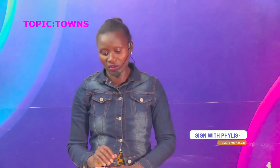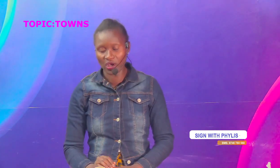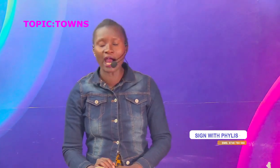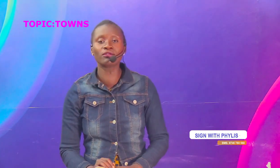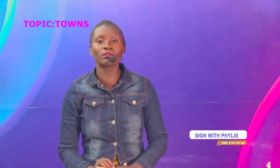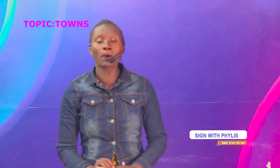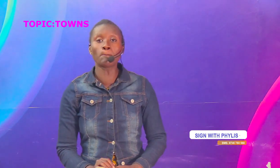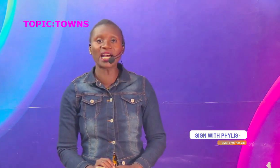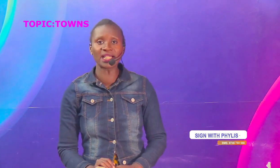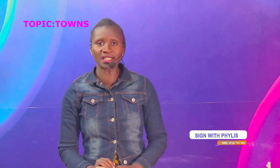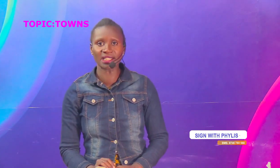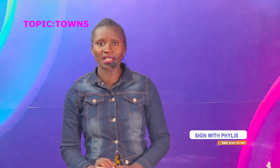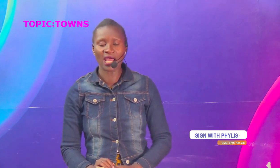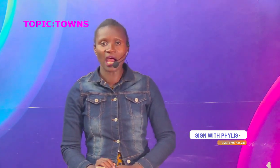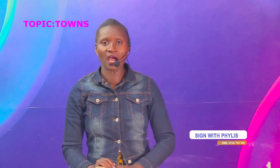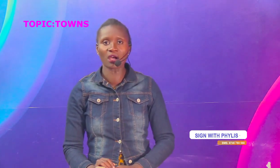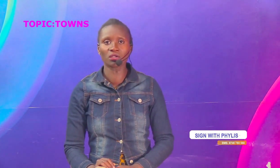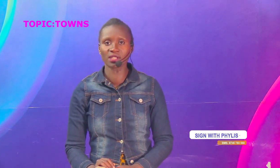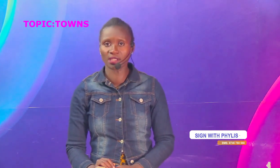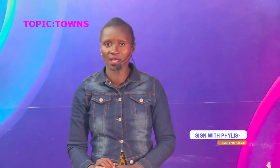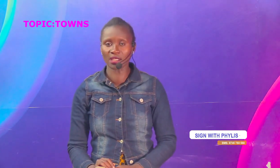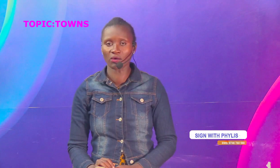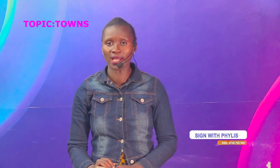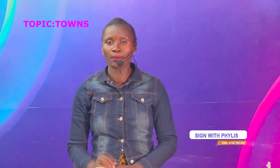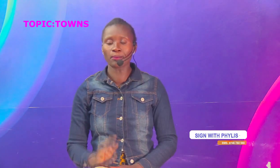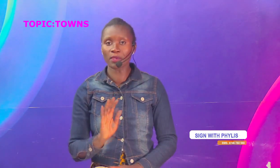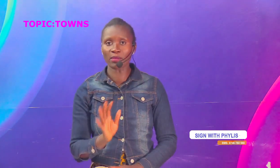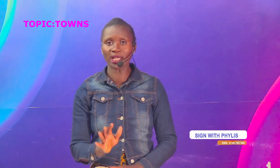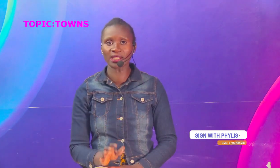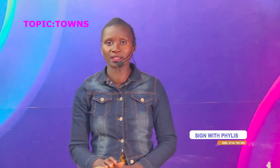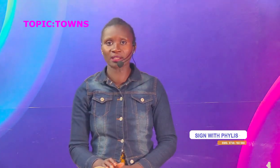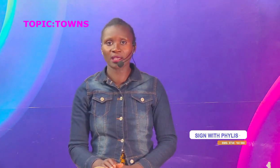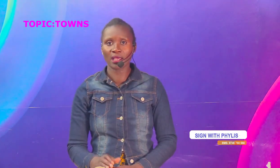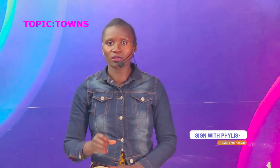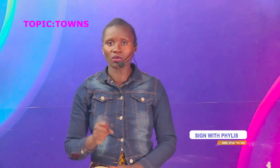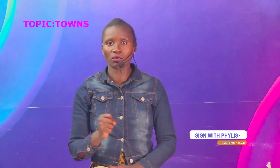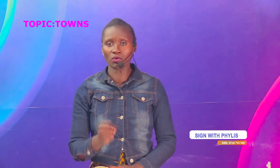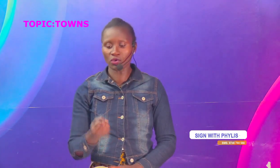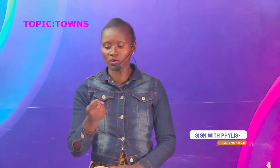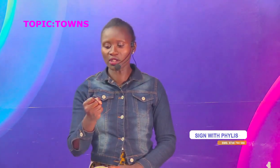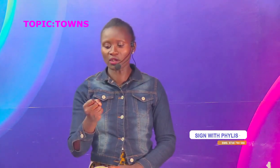have Malindi. How do we sign the word Malindi? So you using your